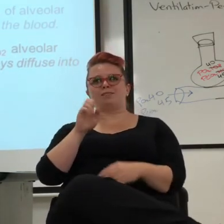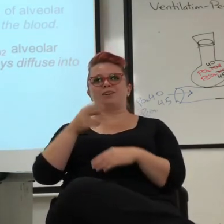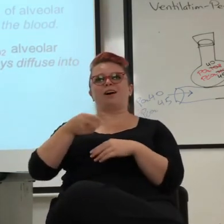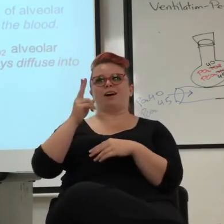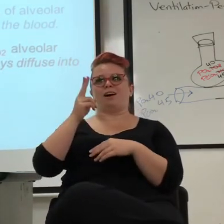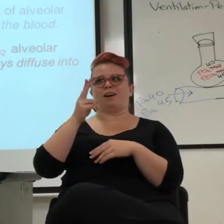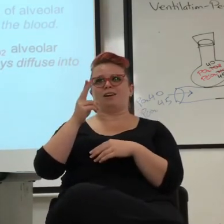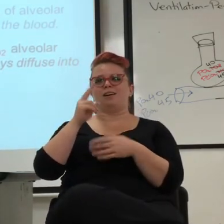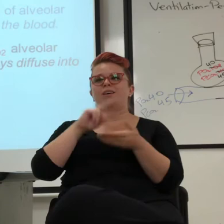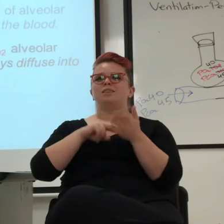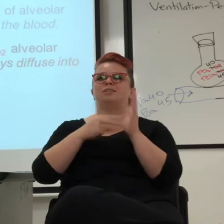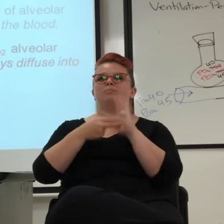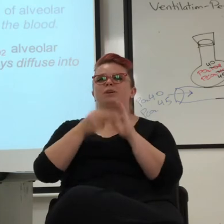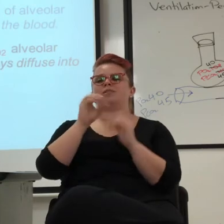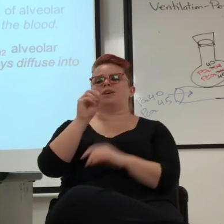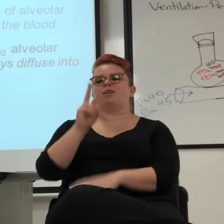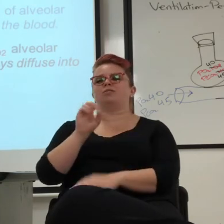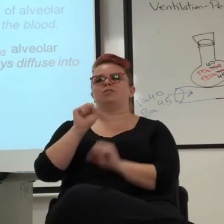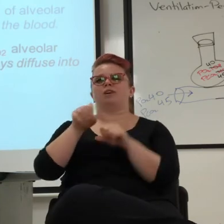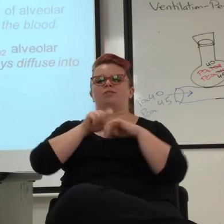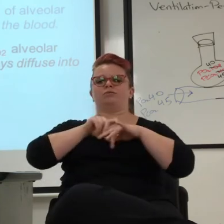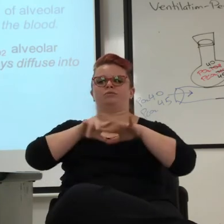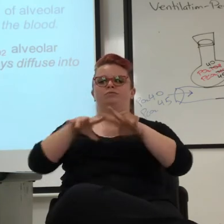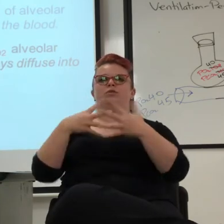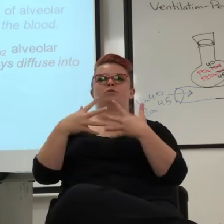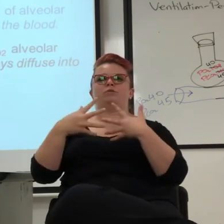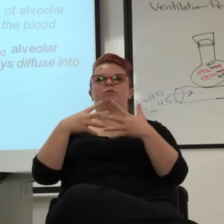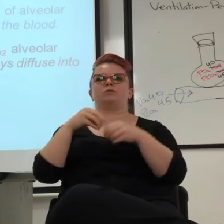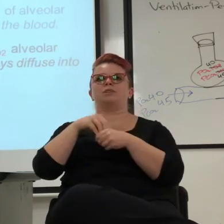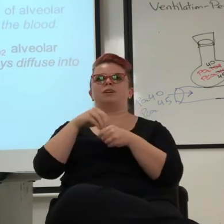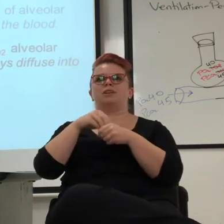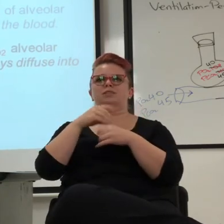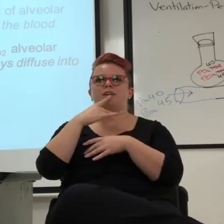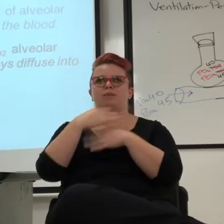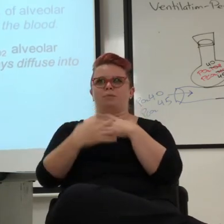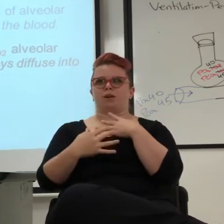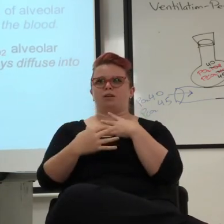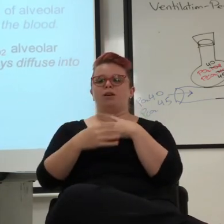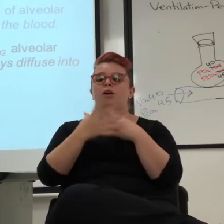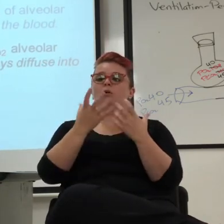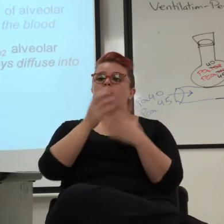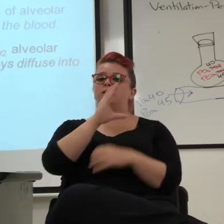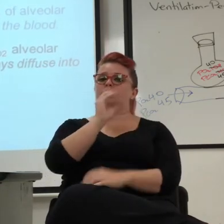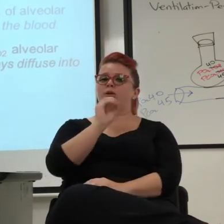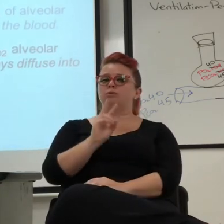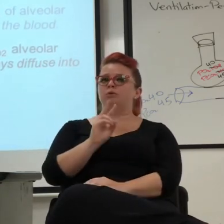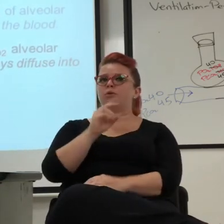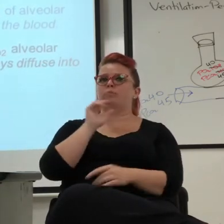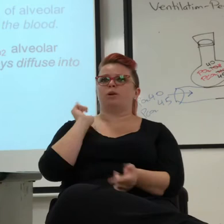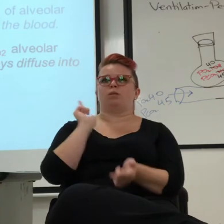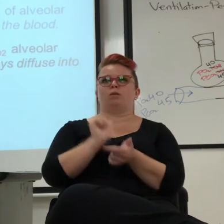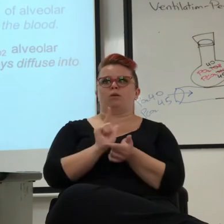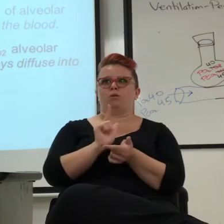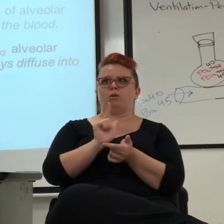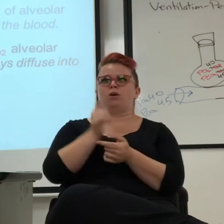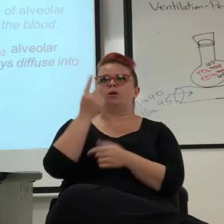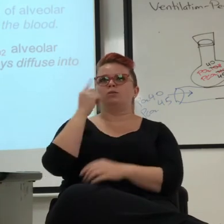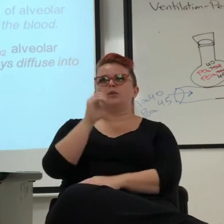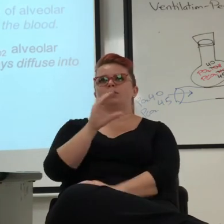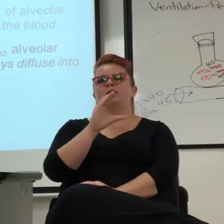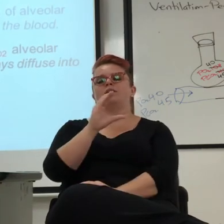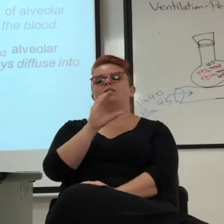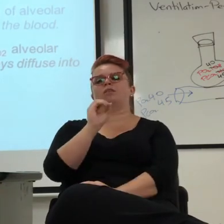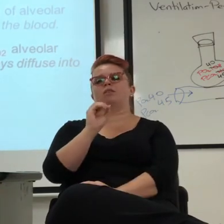blood. We ventilate to keep partial pressure of CO2 low, so carbon dioxide will always diffuse into the